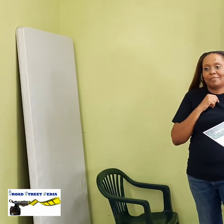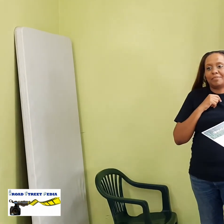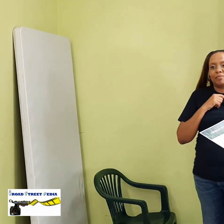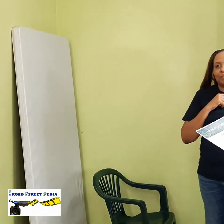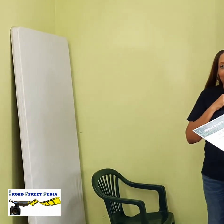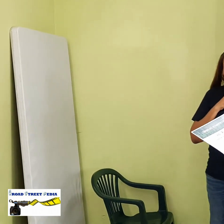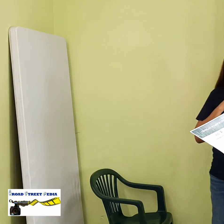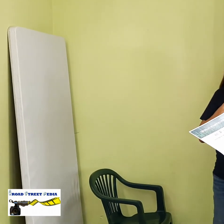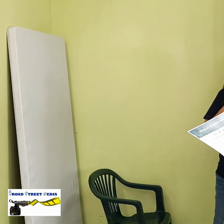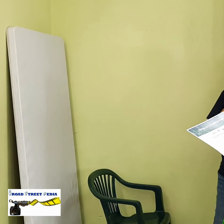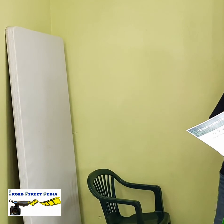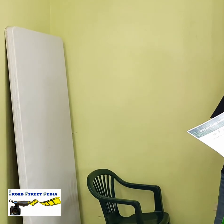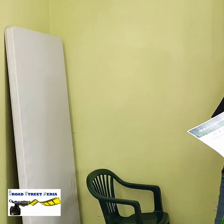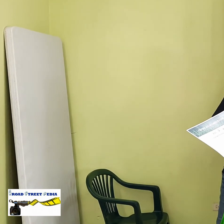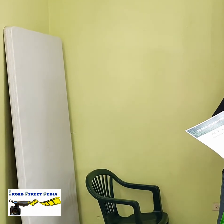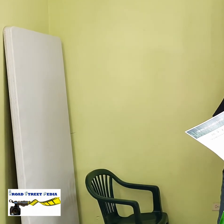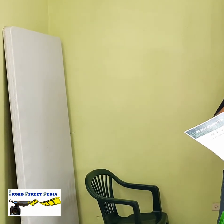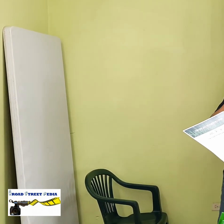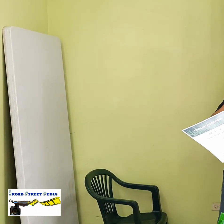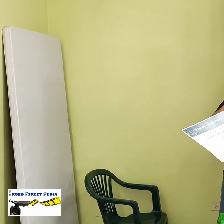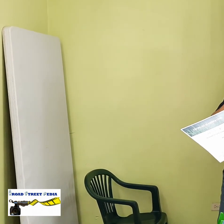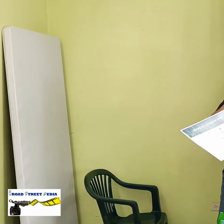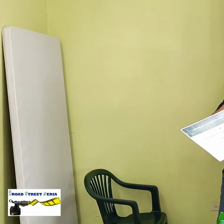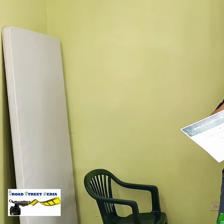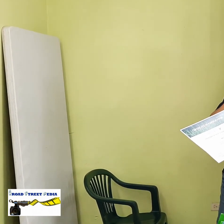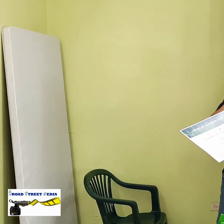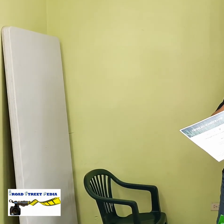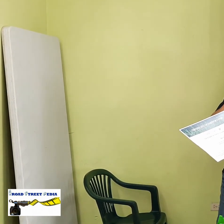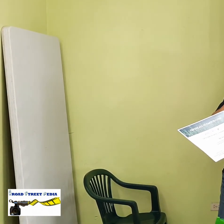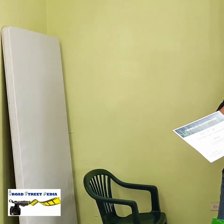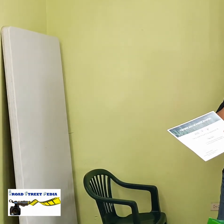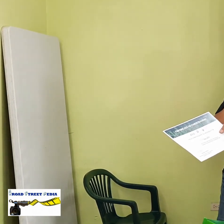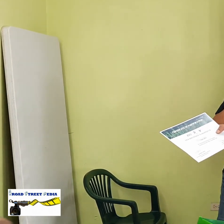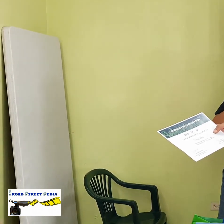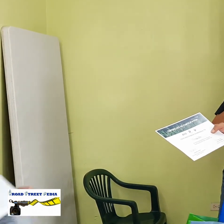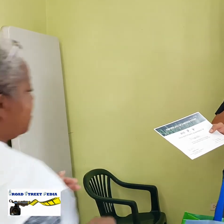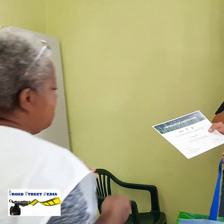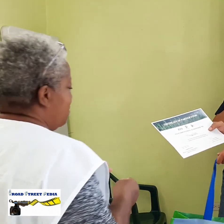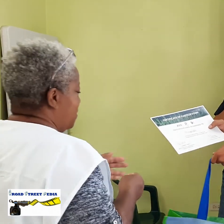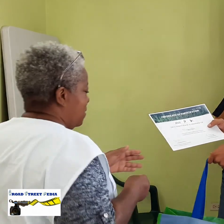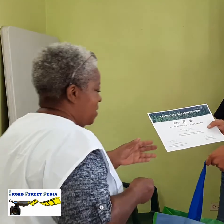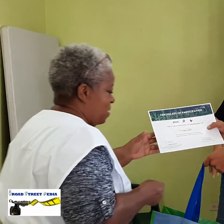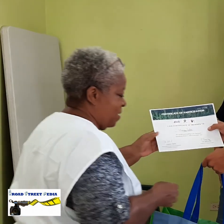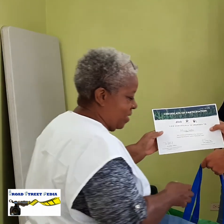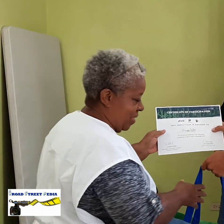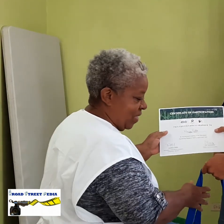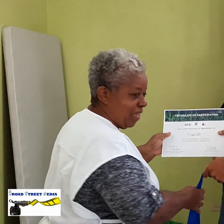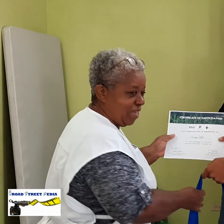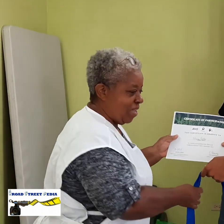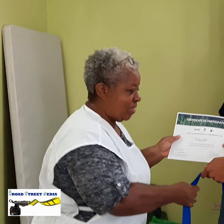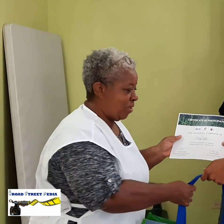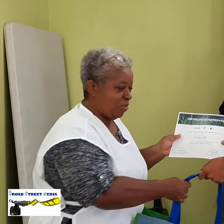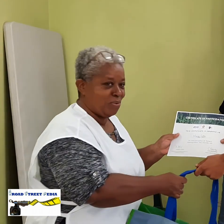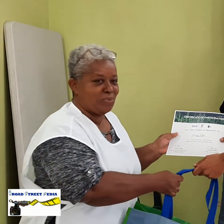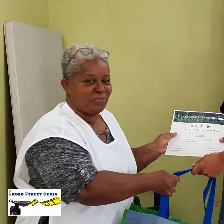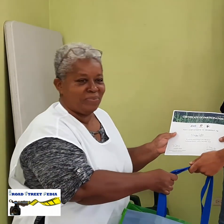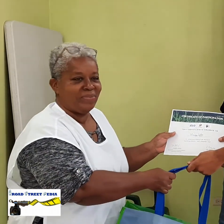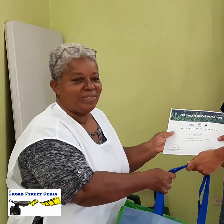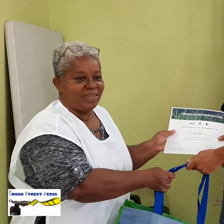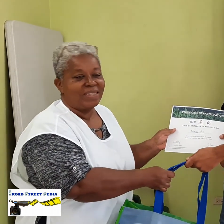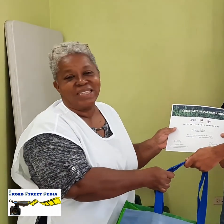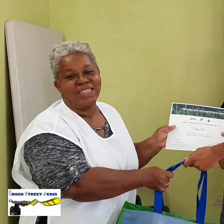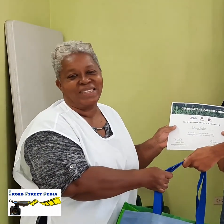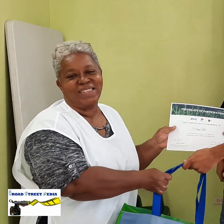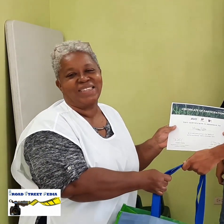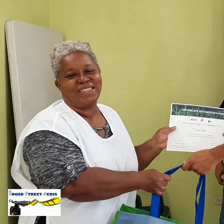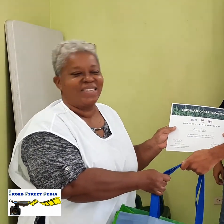Margot is the station at the back of the room. Consistently Very shows busy, it. you see. That's right. Congratulations. Yeah, thank Get you. out and do it with